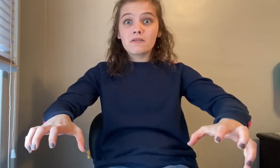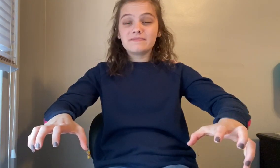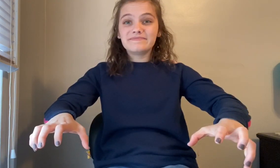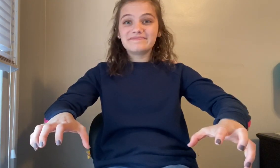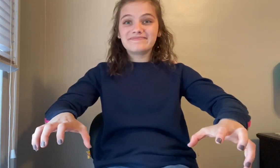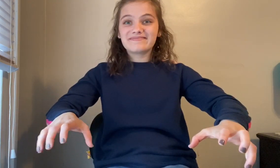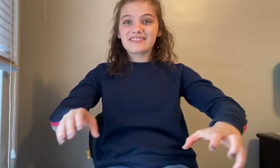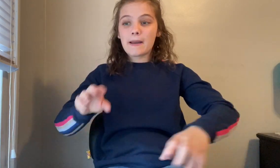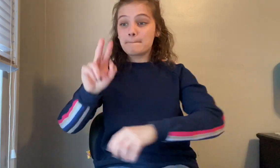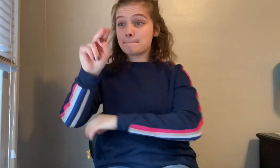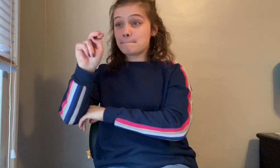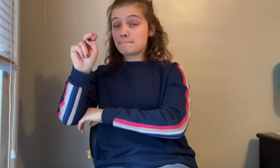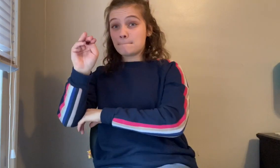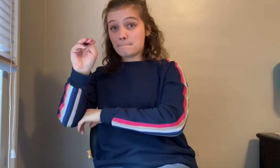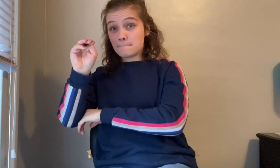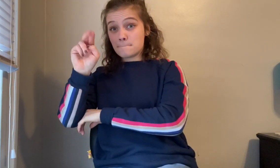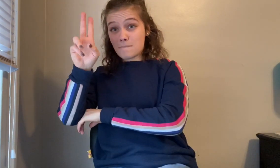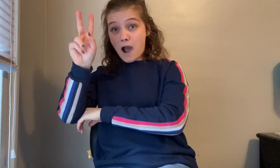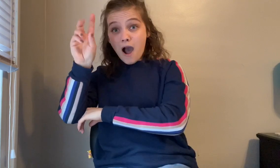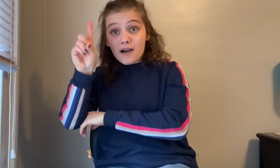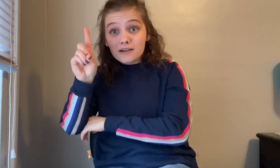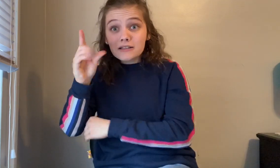Mud stop, belly flop.